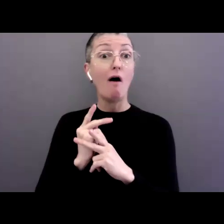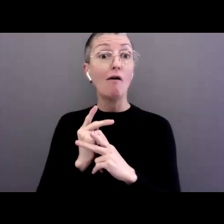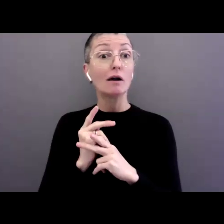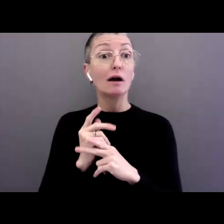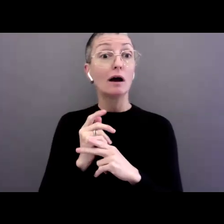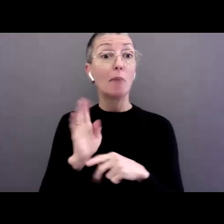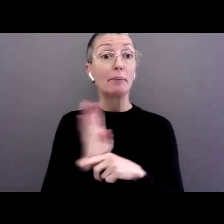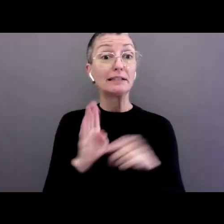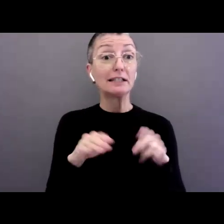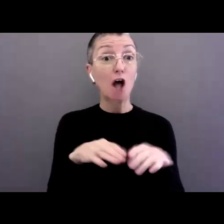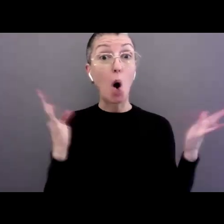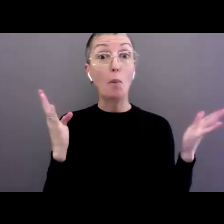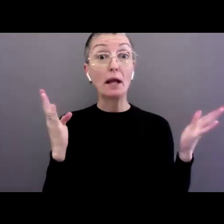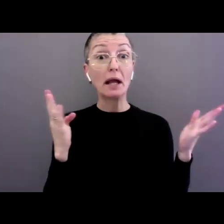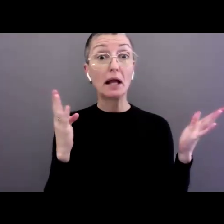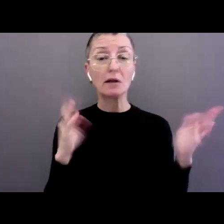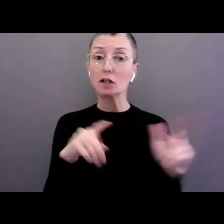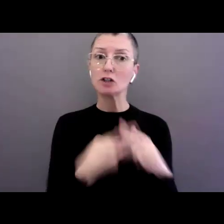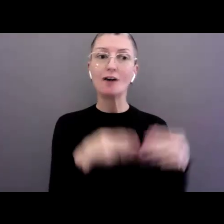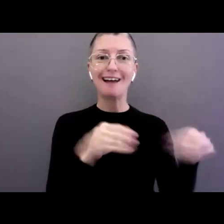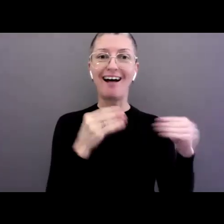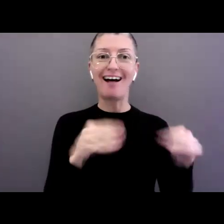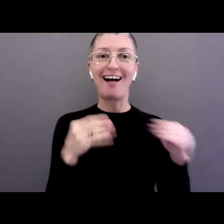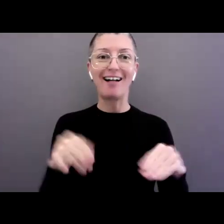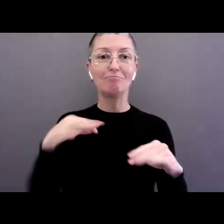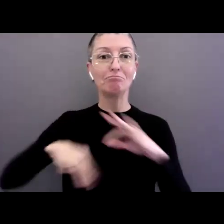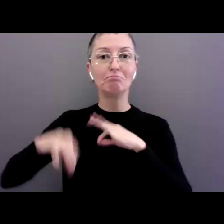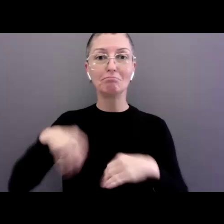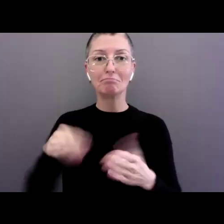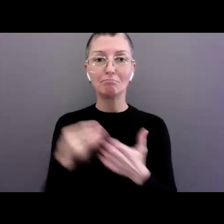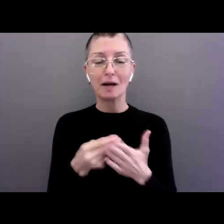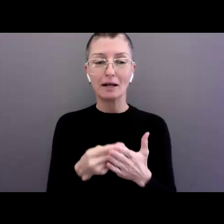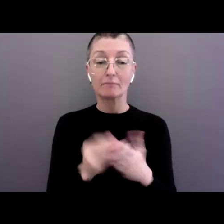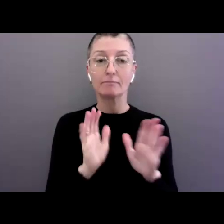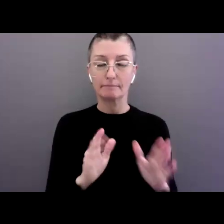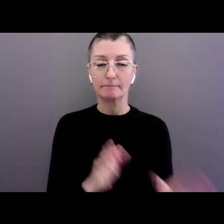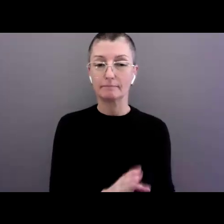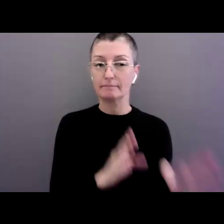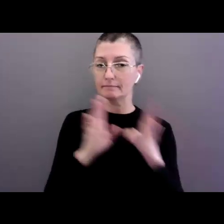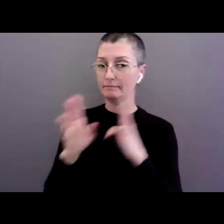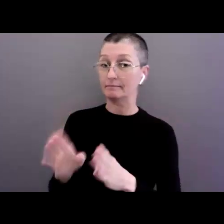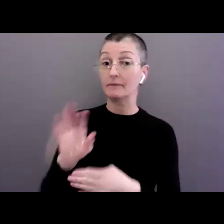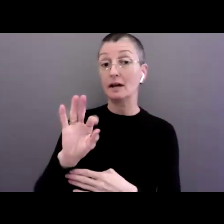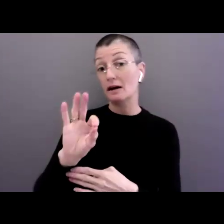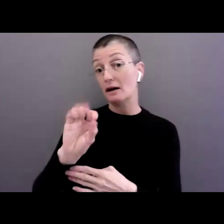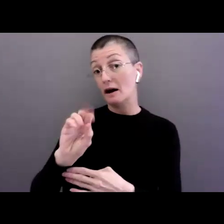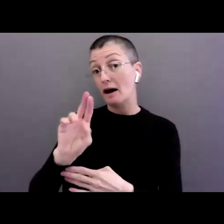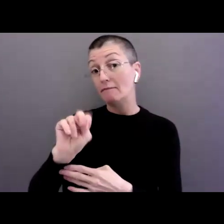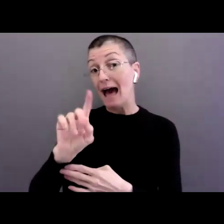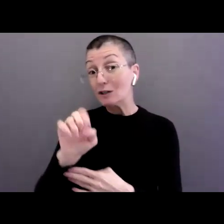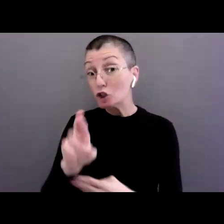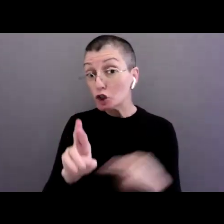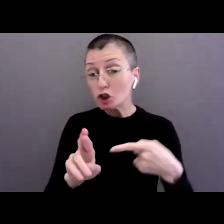that very same day. But on the startup founder side of things, it's much different. Founders are